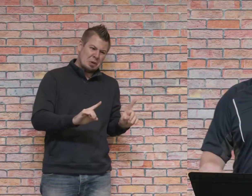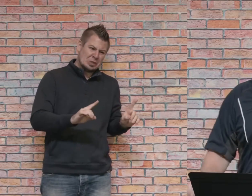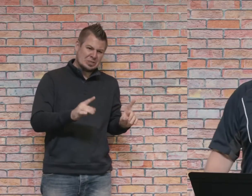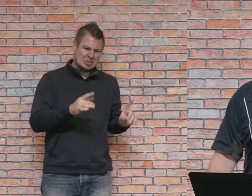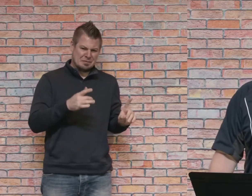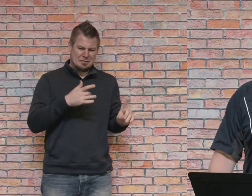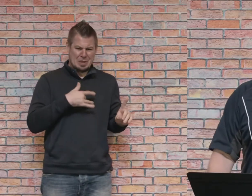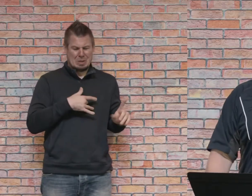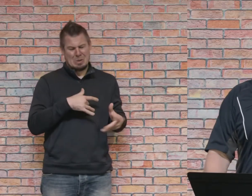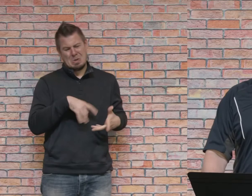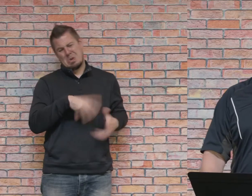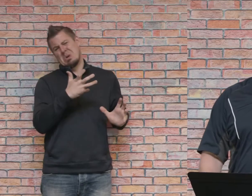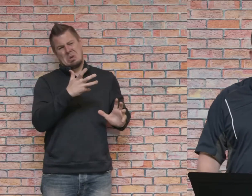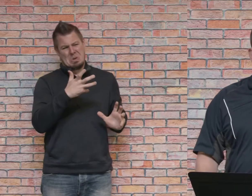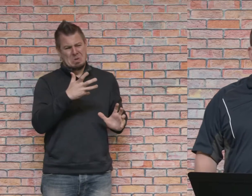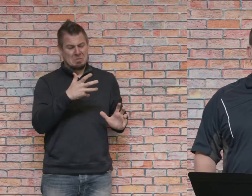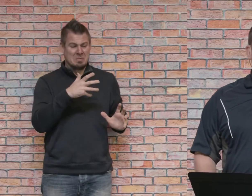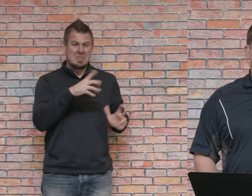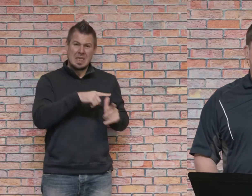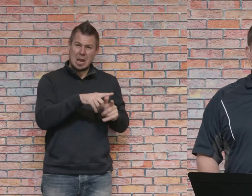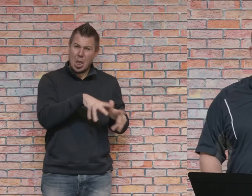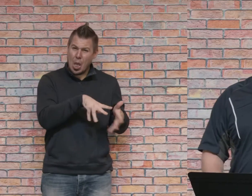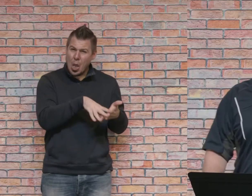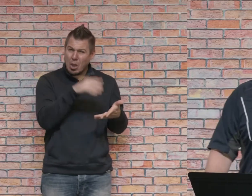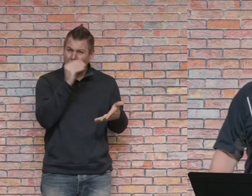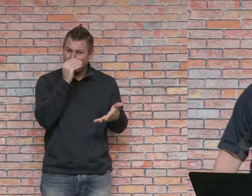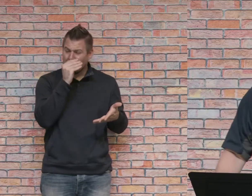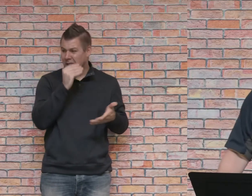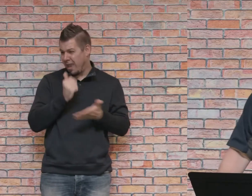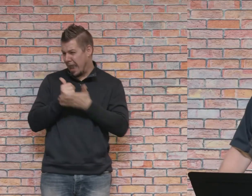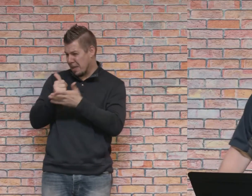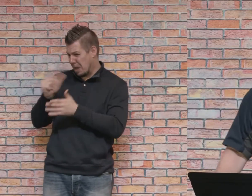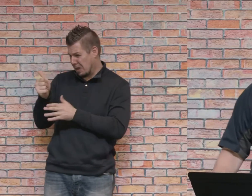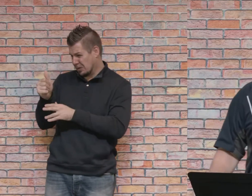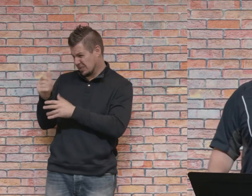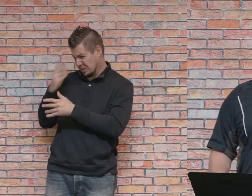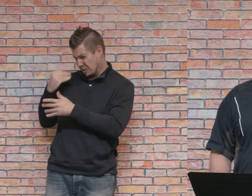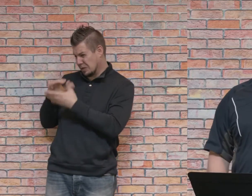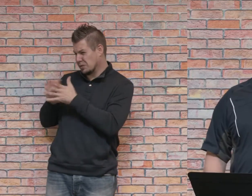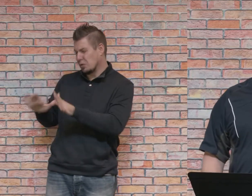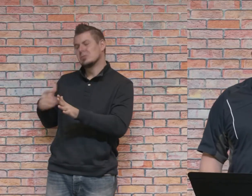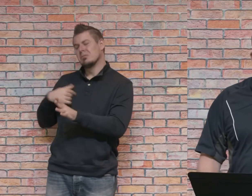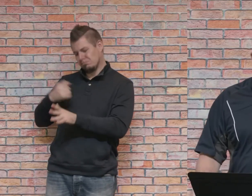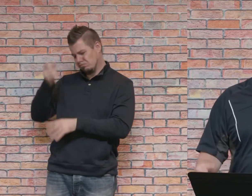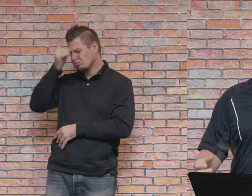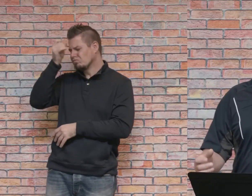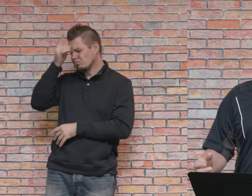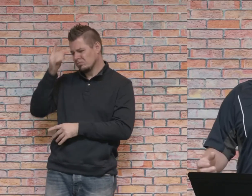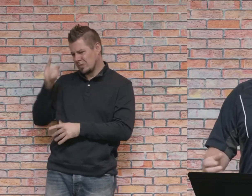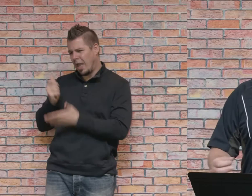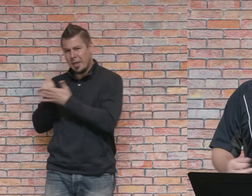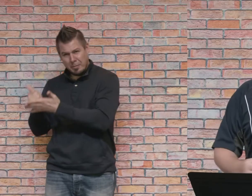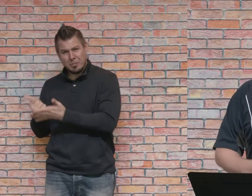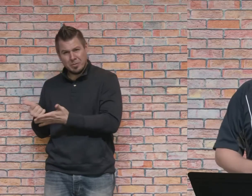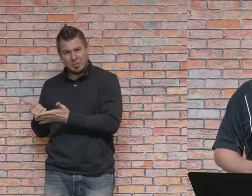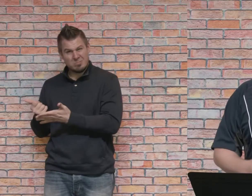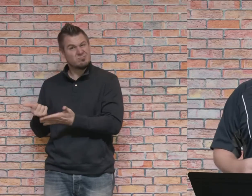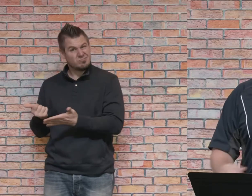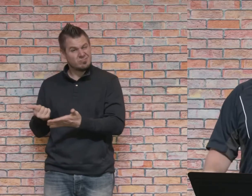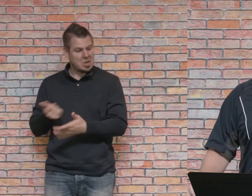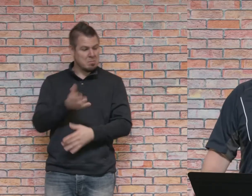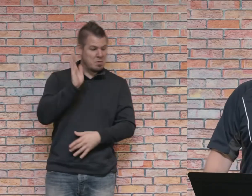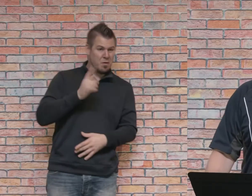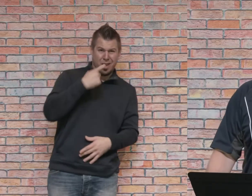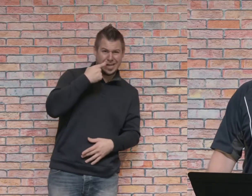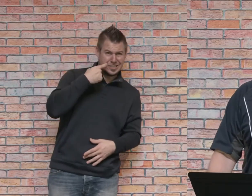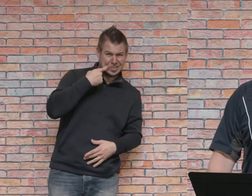powerful story in your life that you can share with others who may be going through divorce. That addiction that almost took you out becomes something that you can